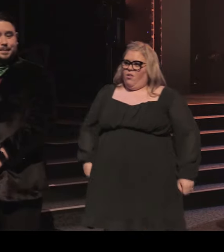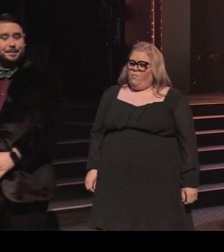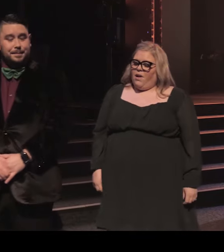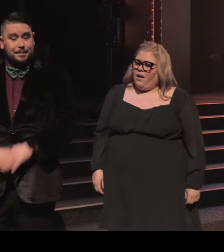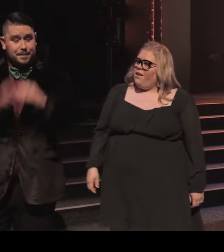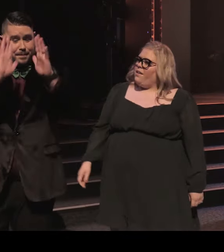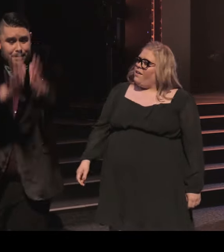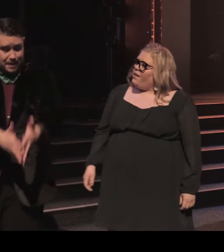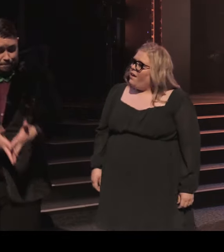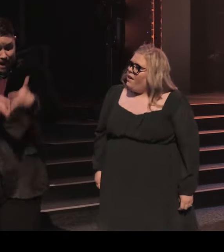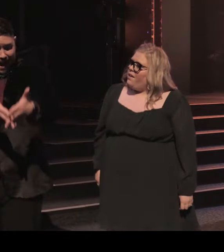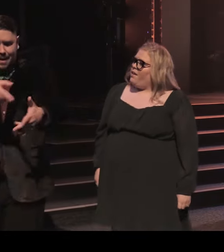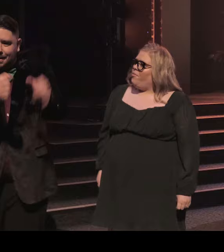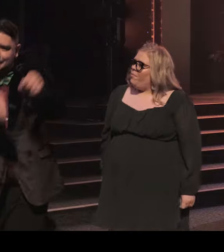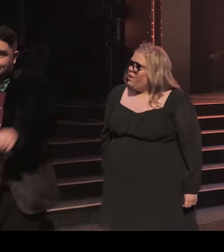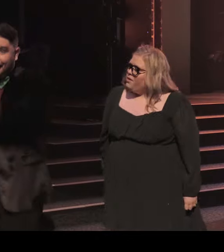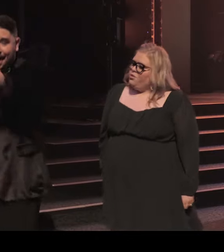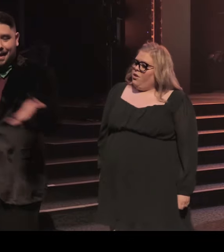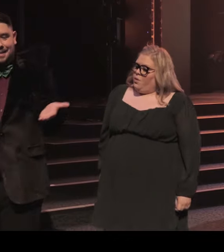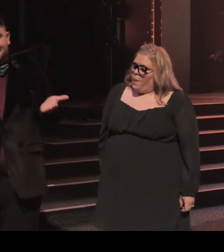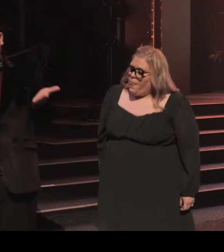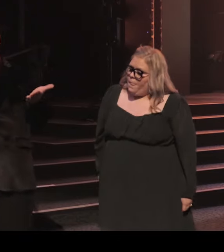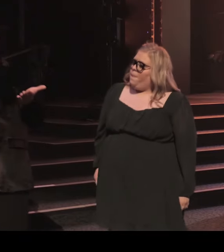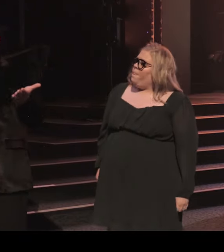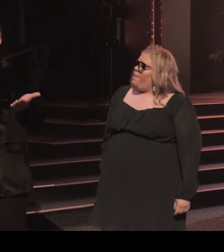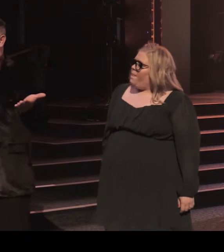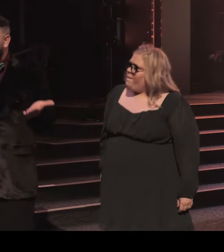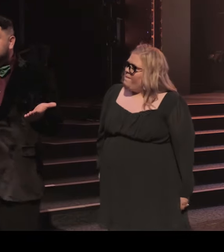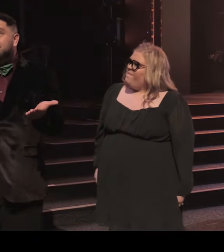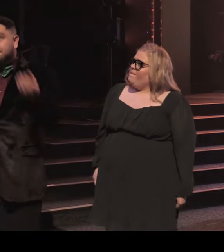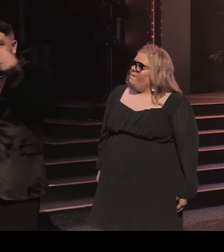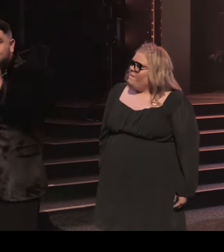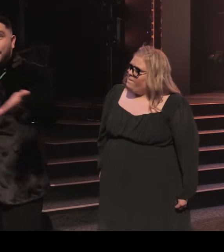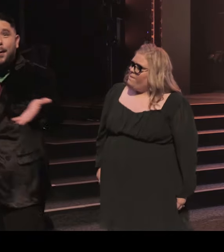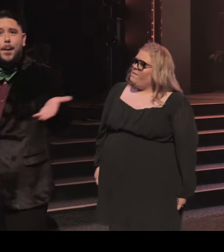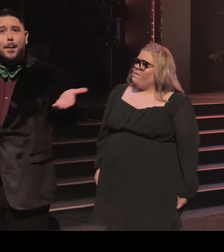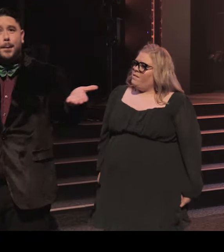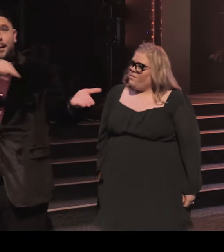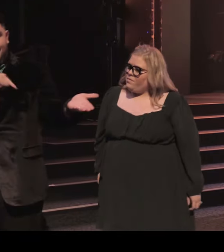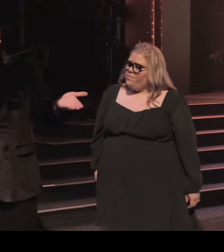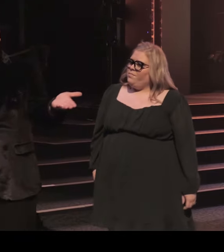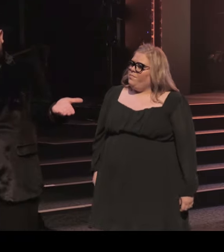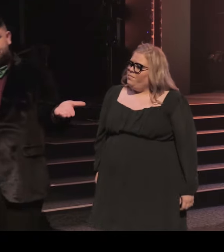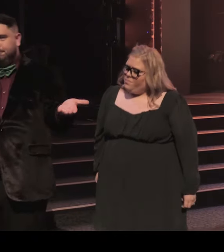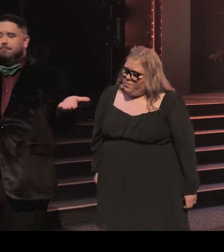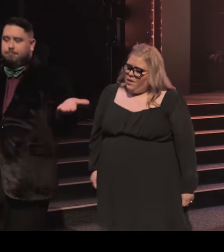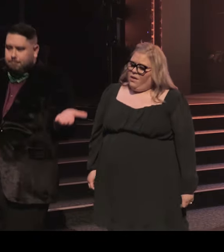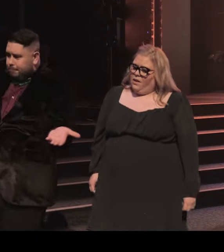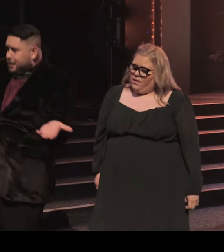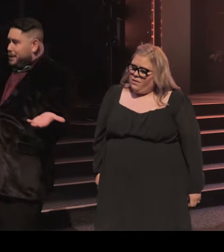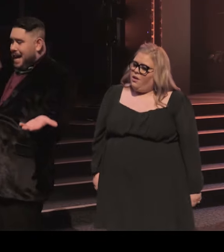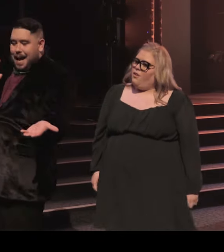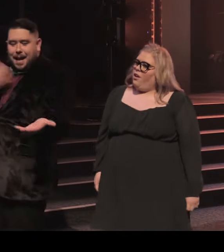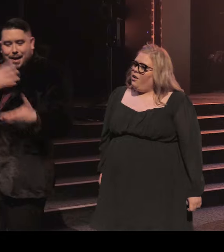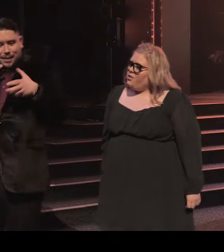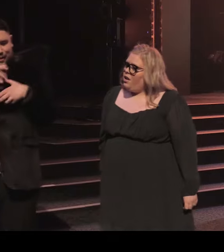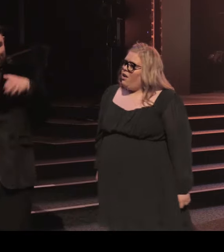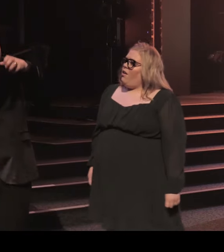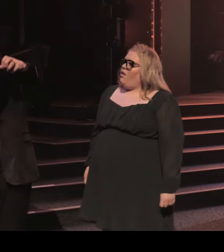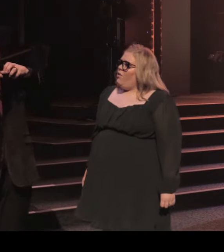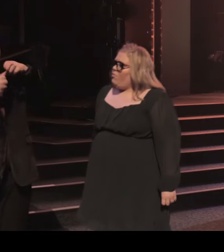Yeah. Almighty in the manger, told us he'd be no stranger to all